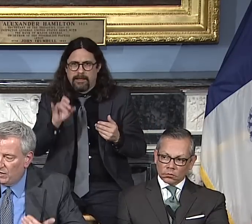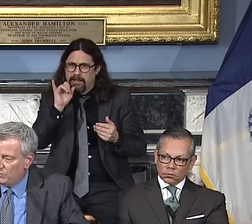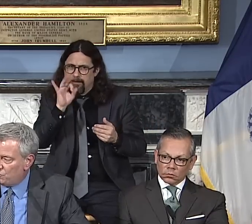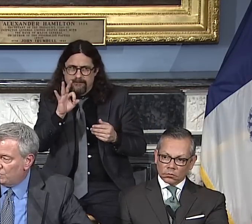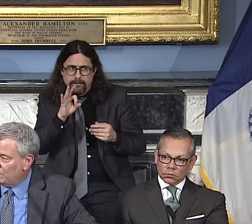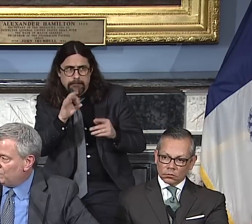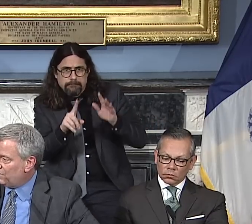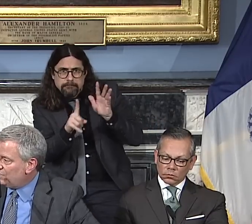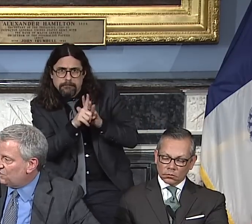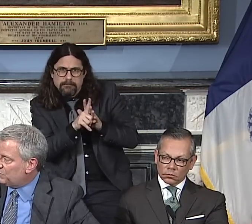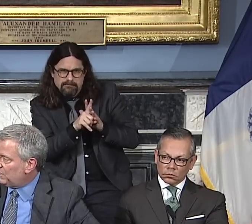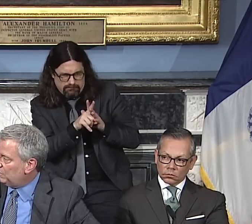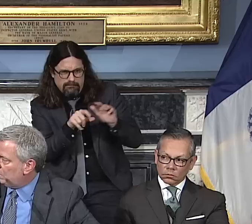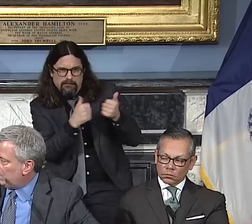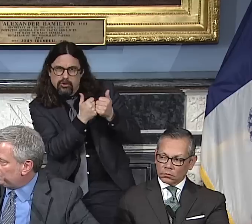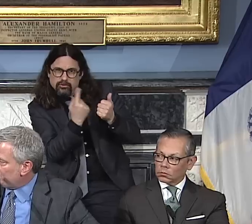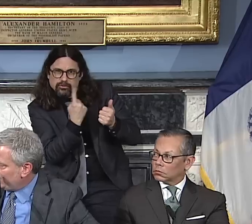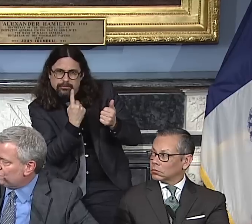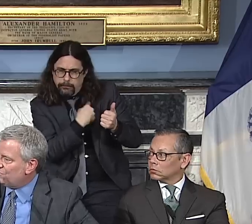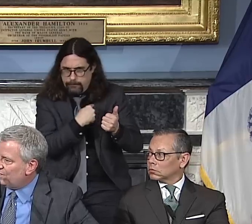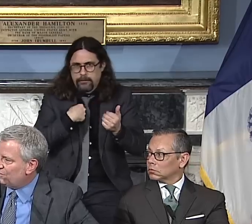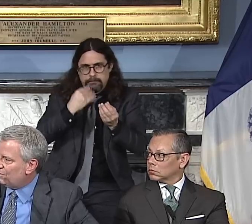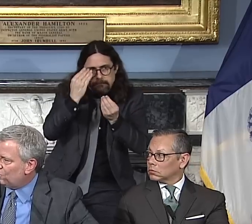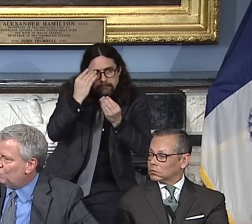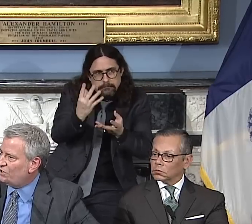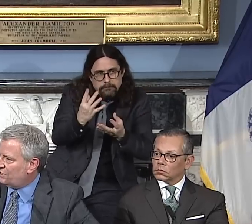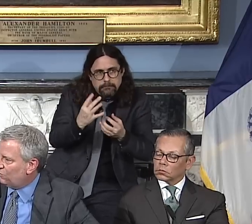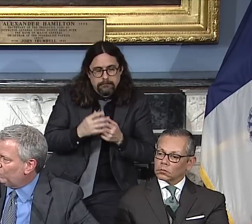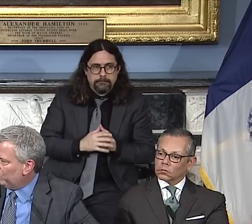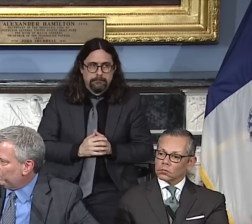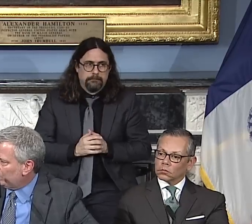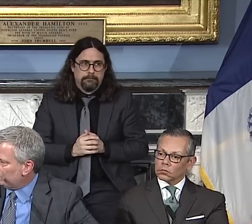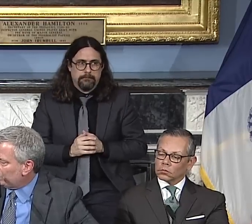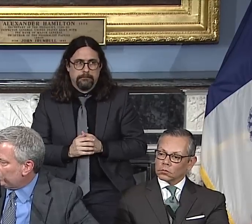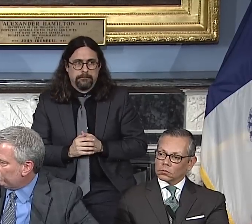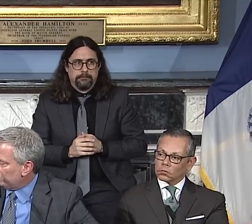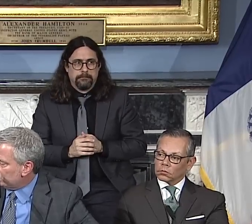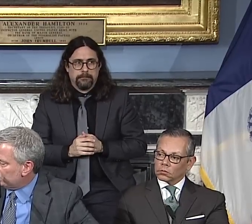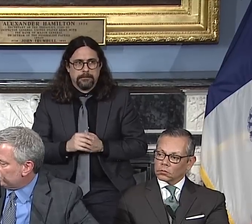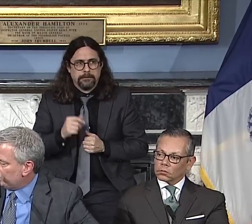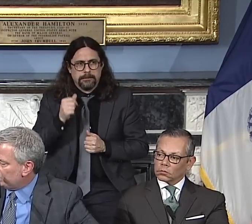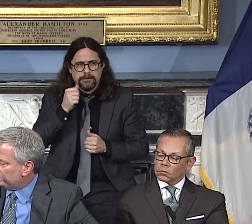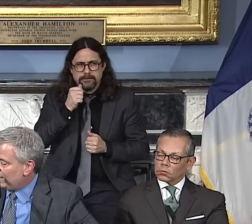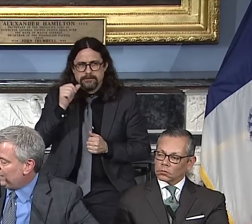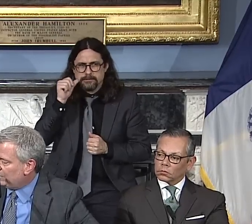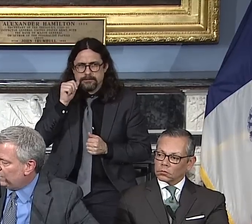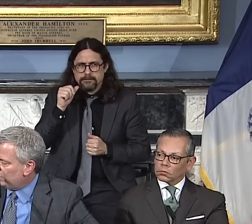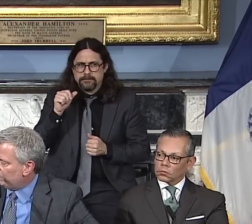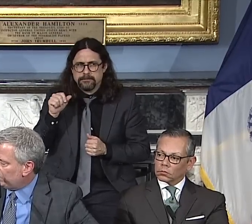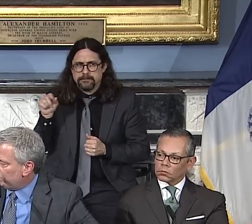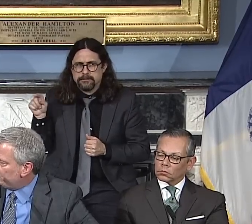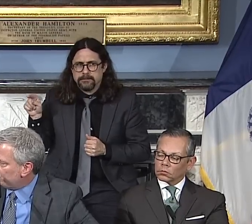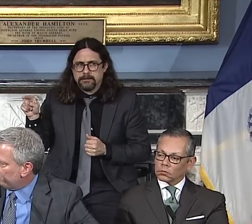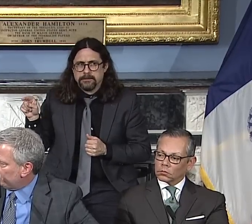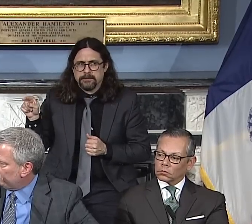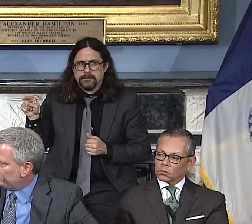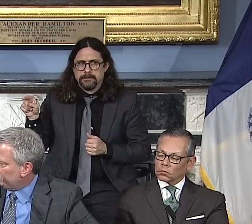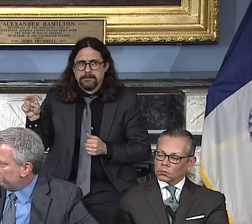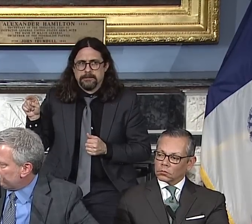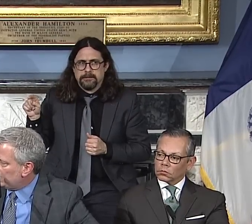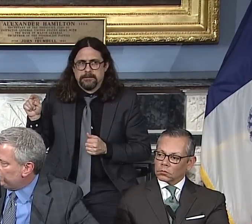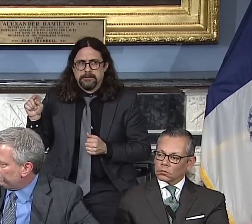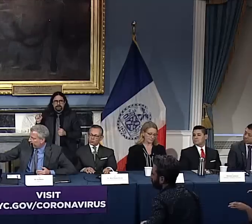But again, Mitch, you can give today's update. As of yesterday, you had one and only one that you thought was experiencing any kind of